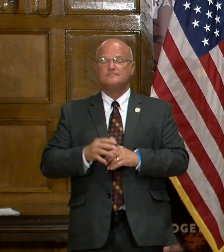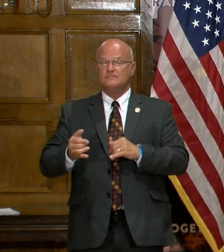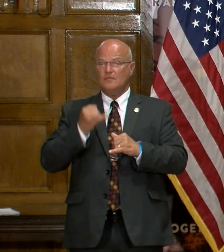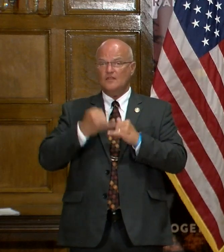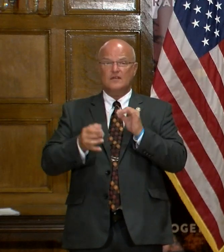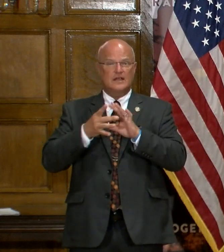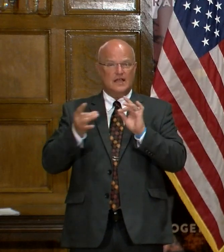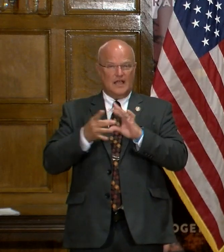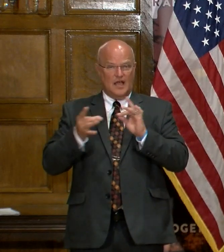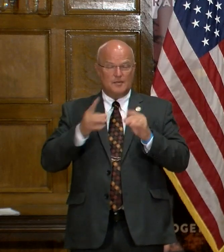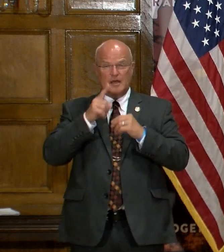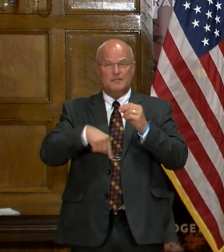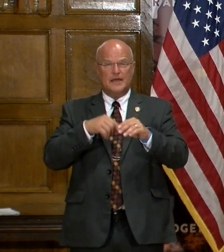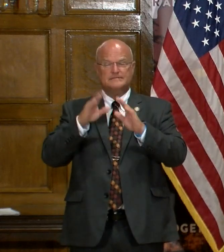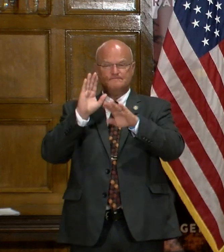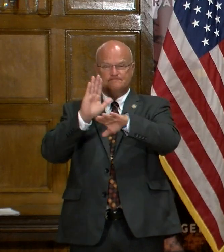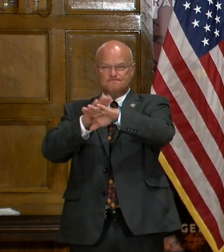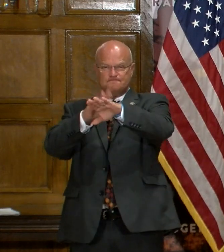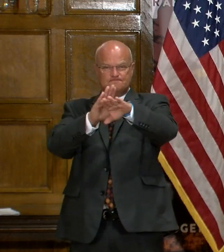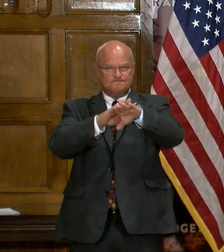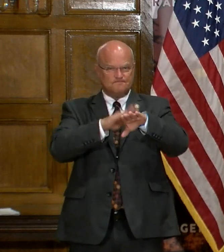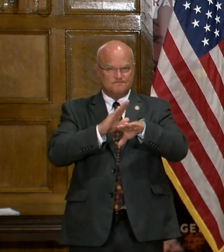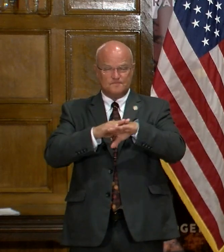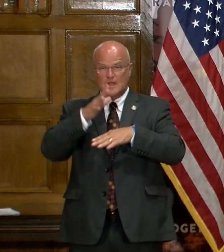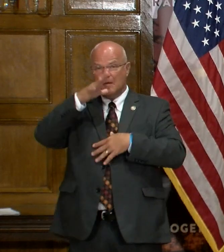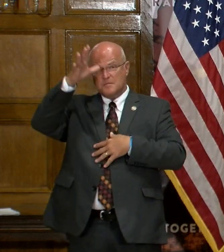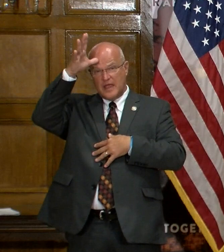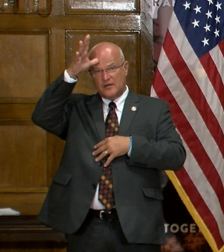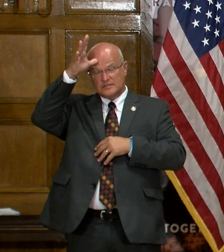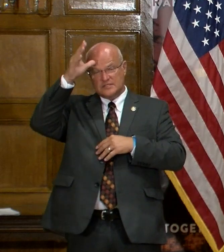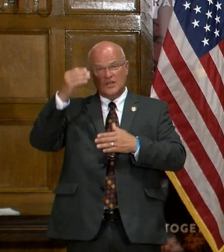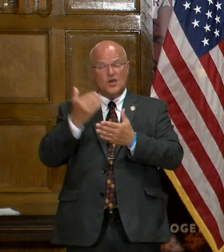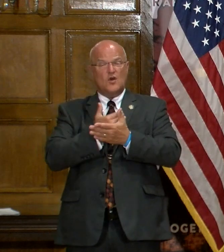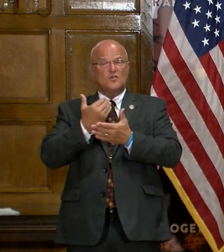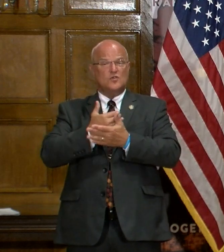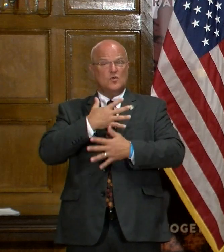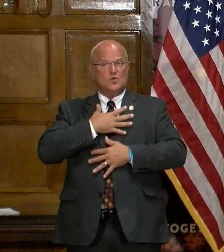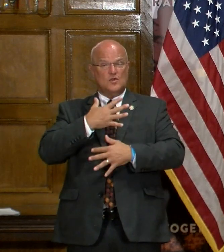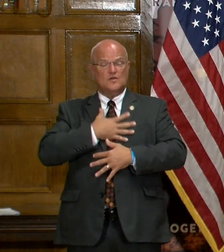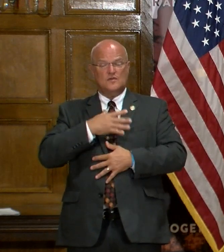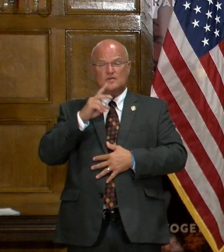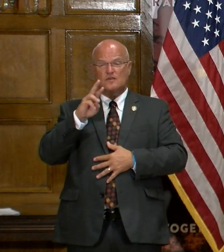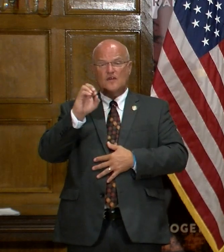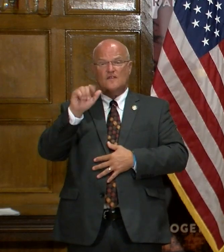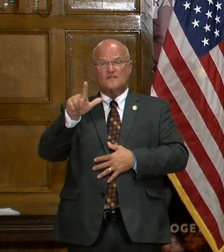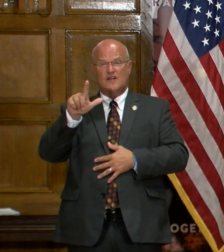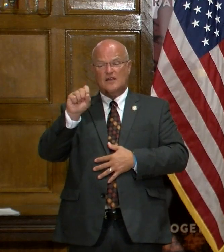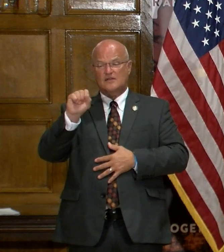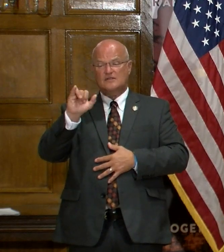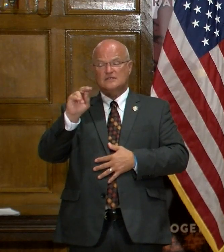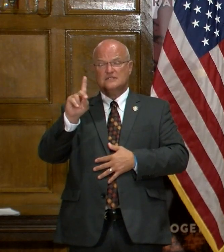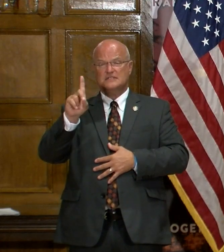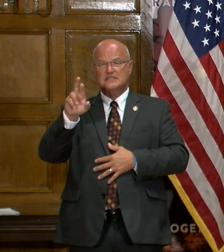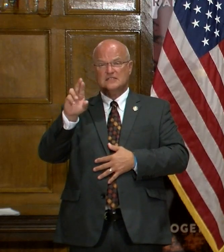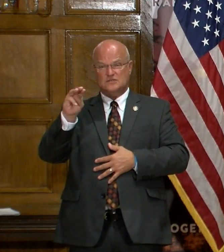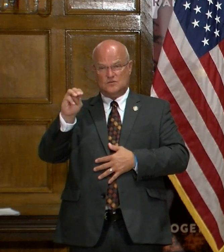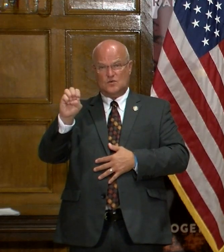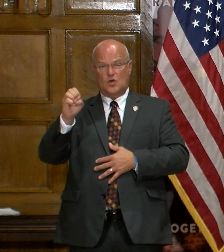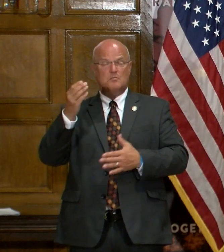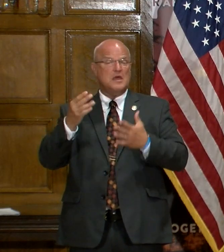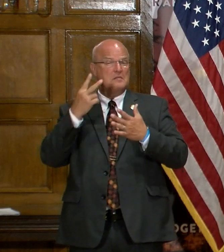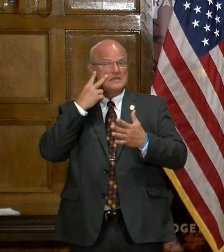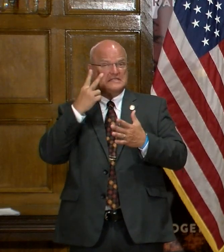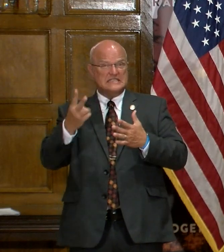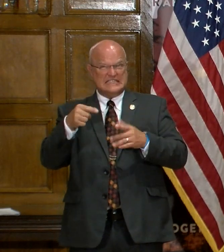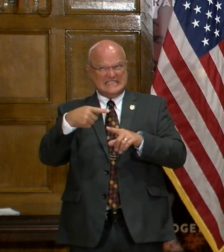be on alerting parents of a possibility of a new respiratory viral syndrome that may start to be